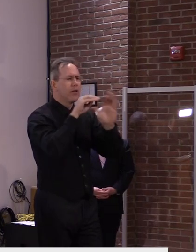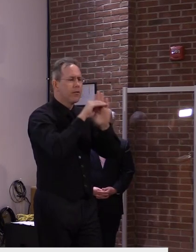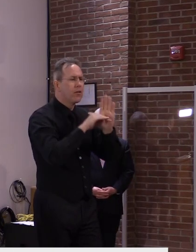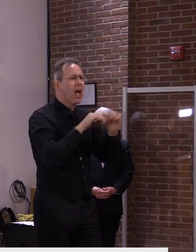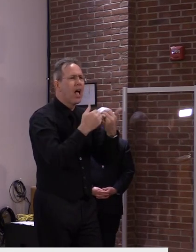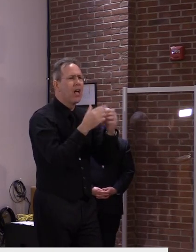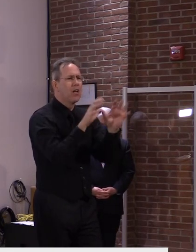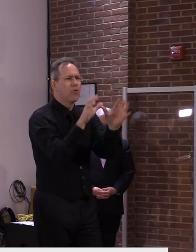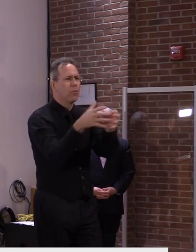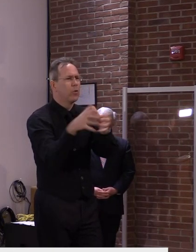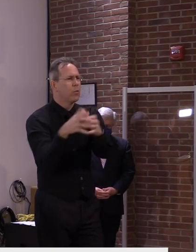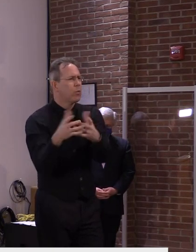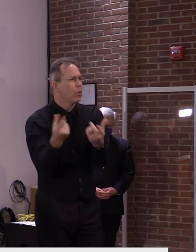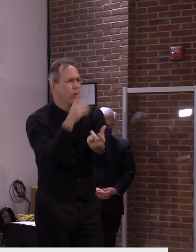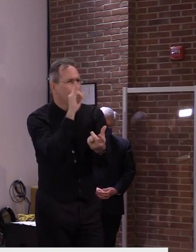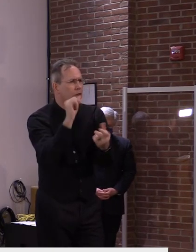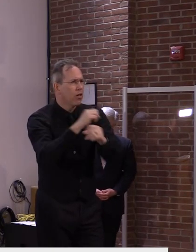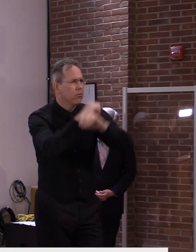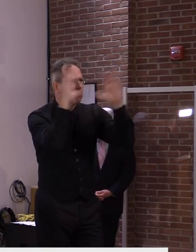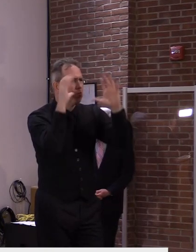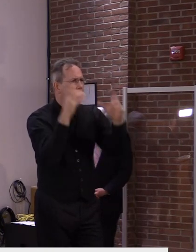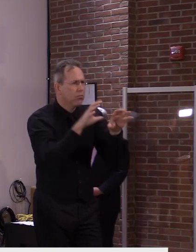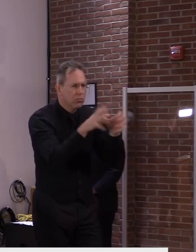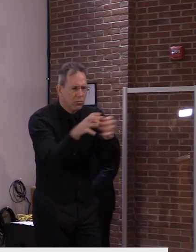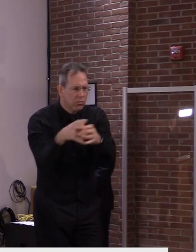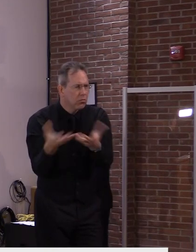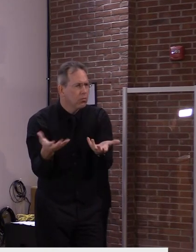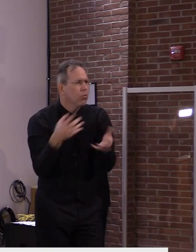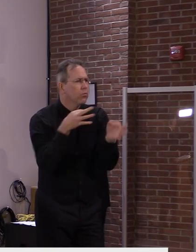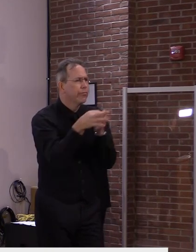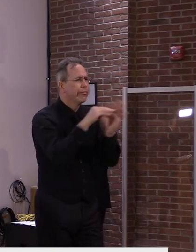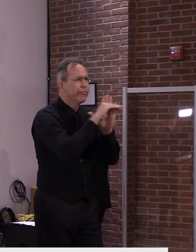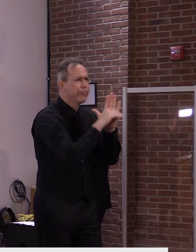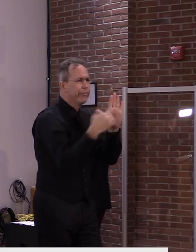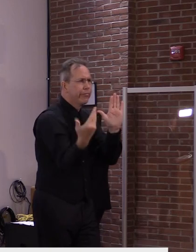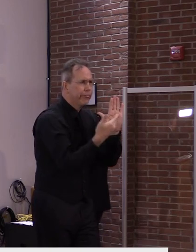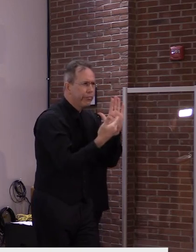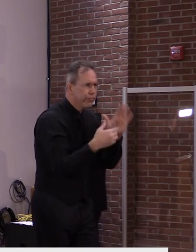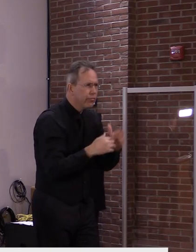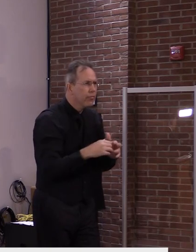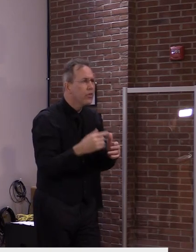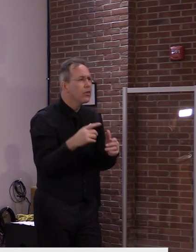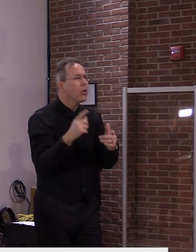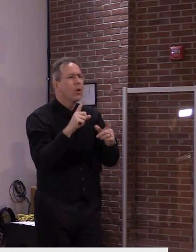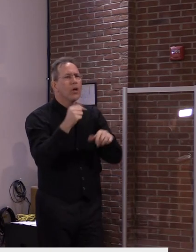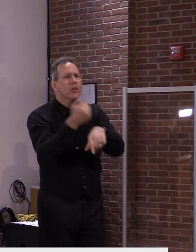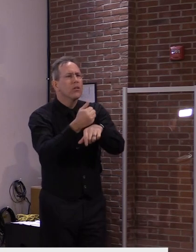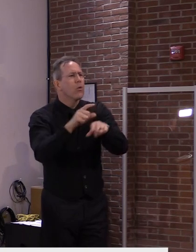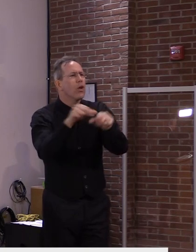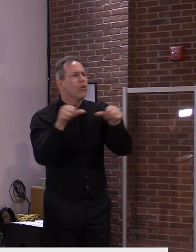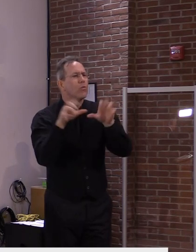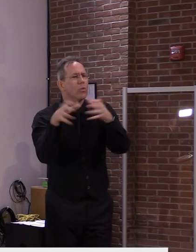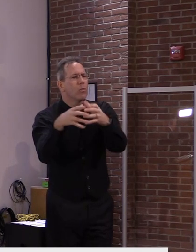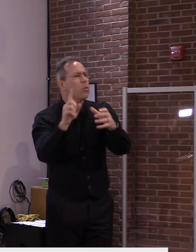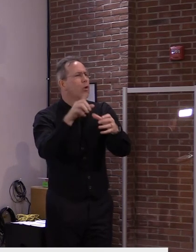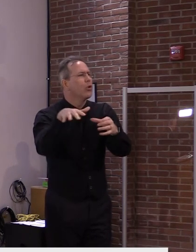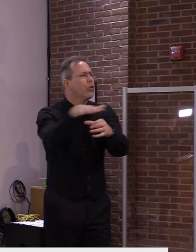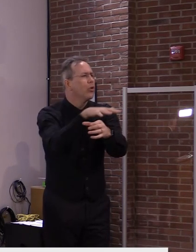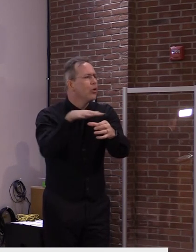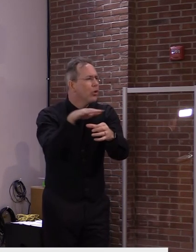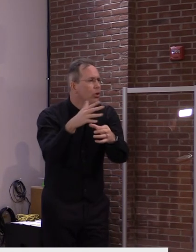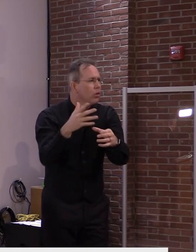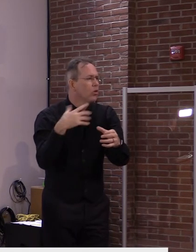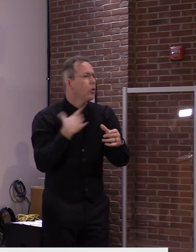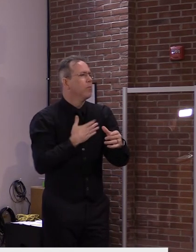may utilize their space for things that are permissible under current guidance. So,